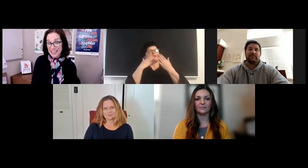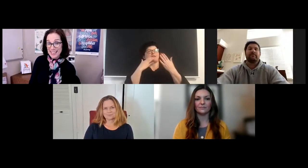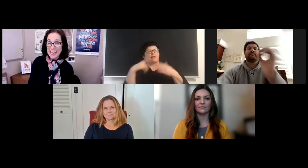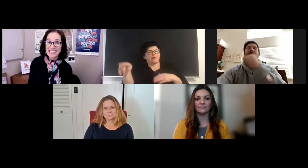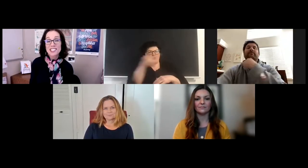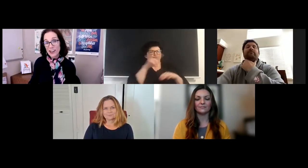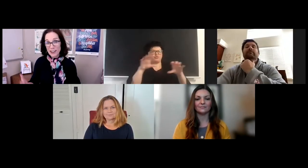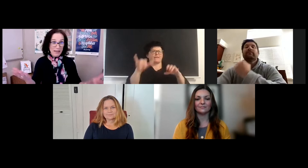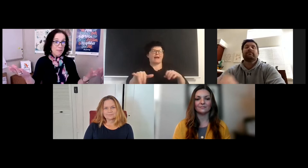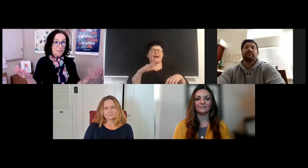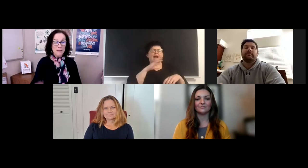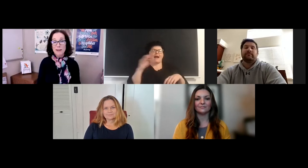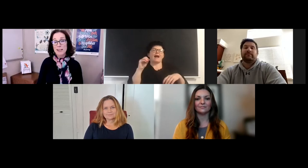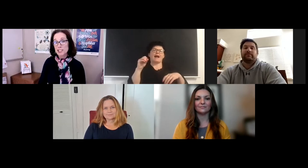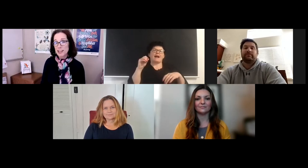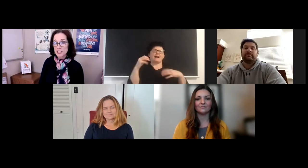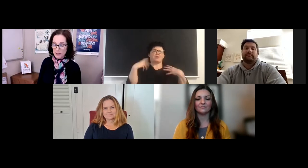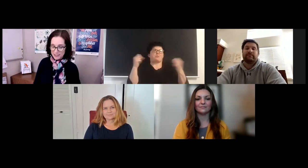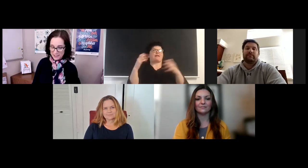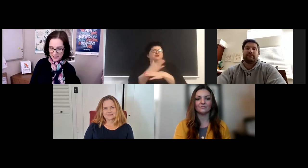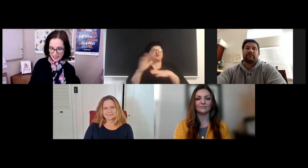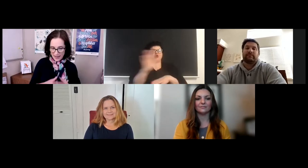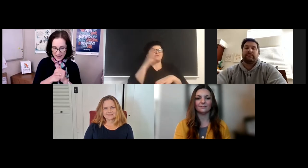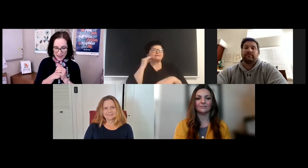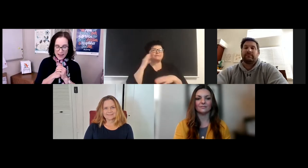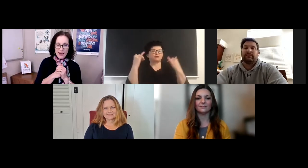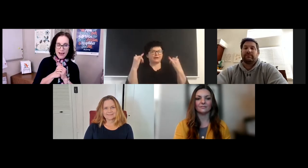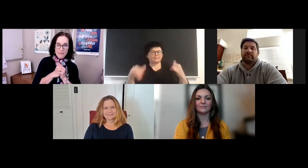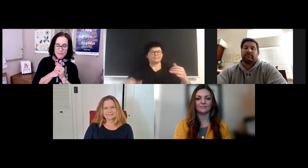doing that and sharing and being brave enough to share your experiences today.